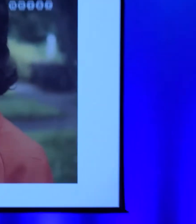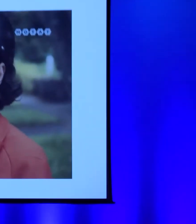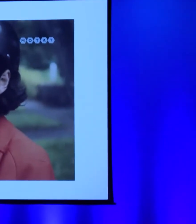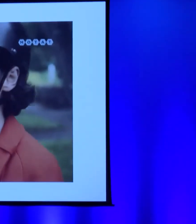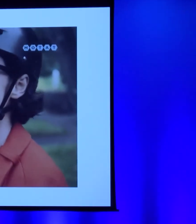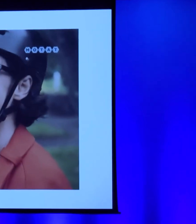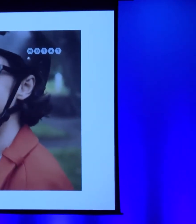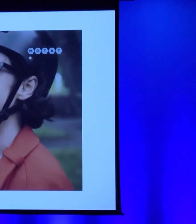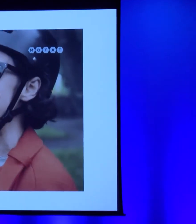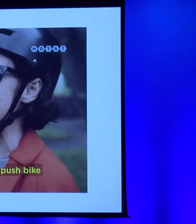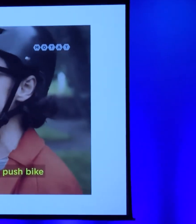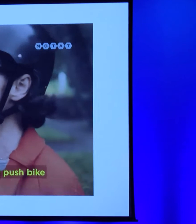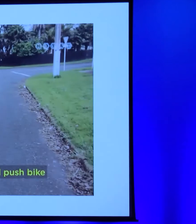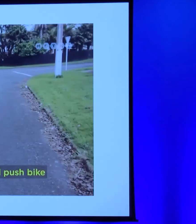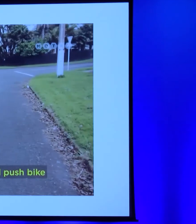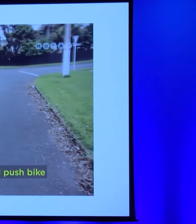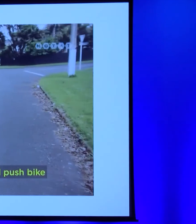Oh, no audio, great. And